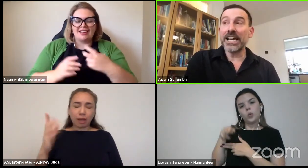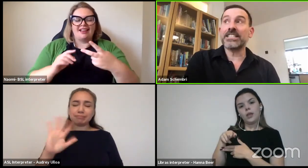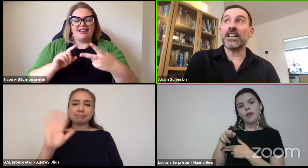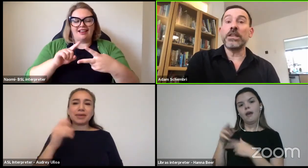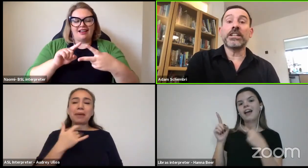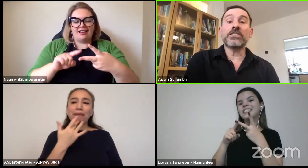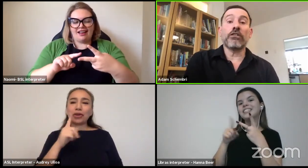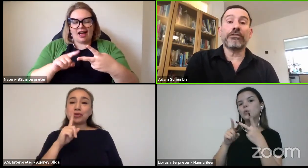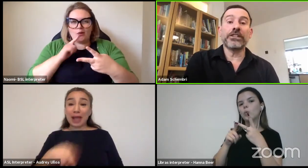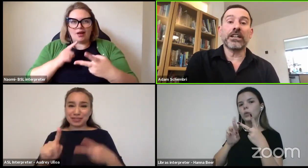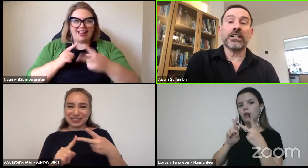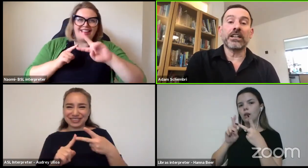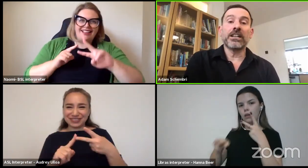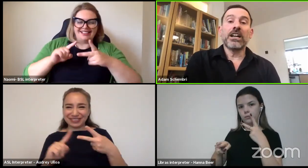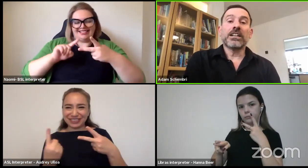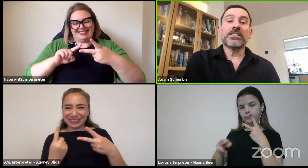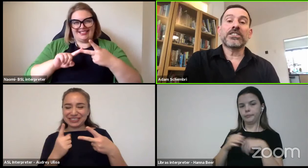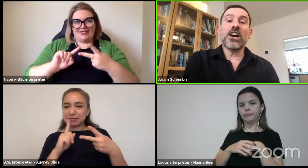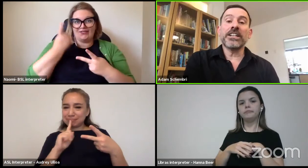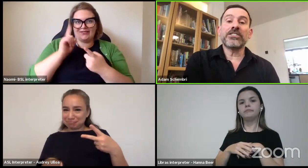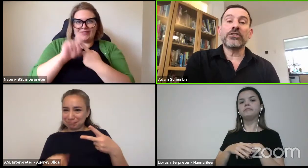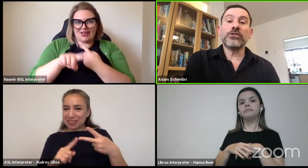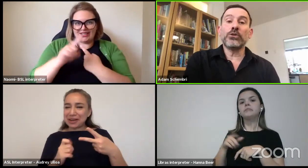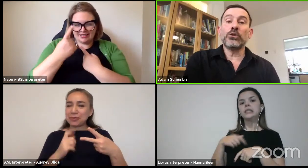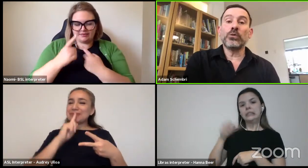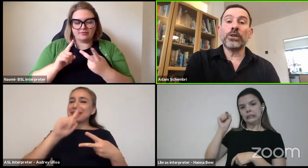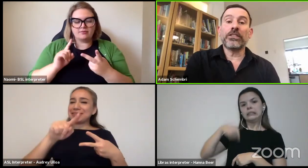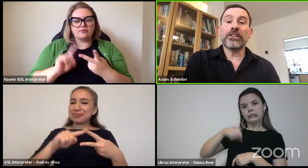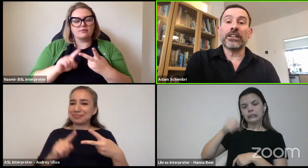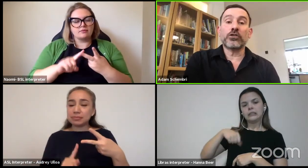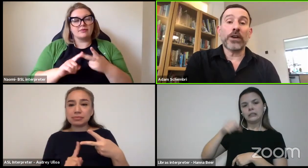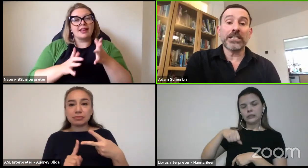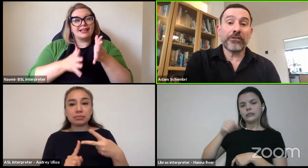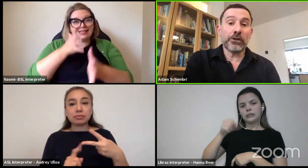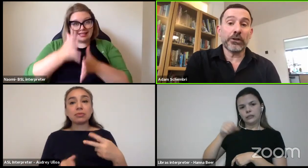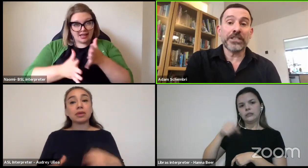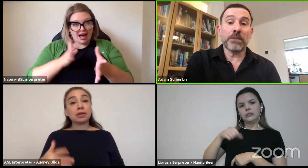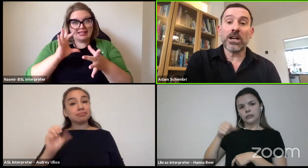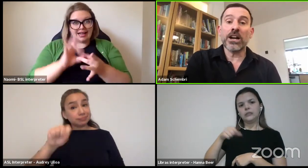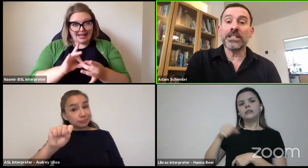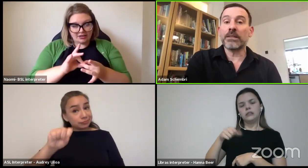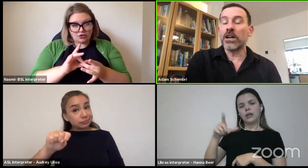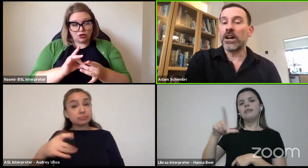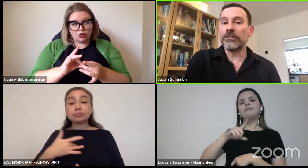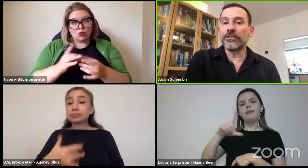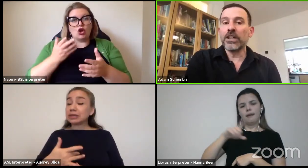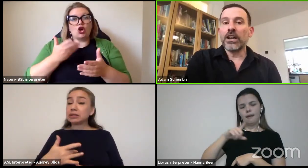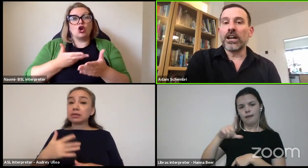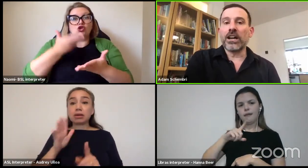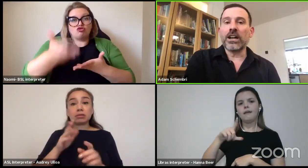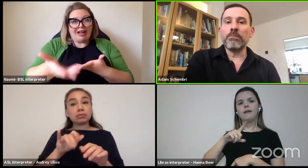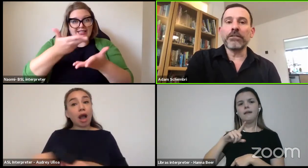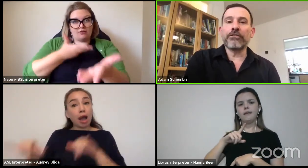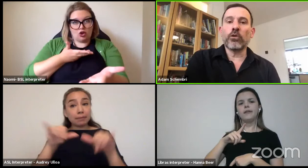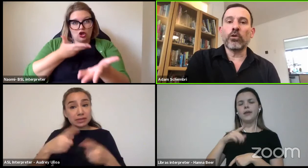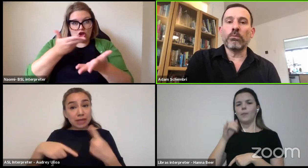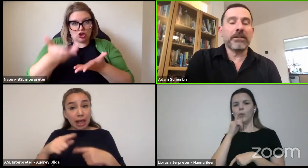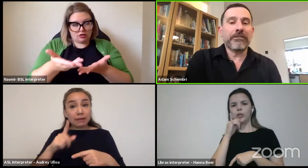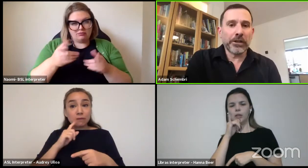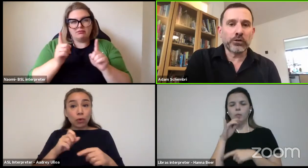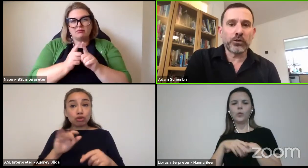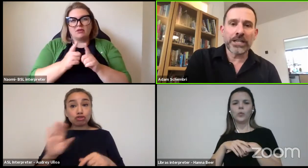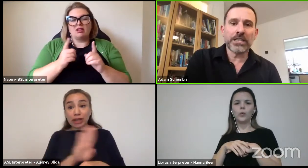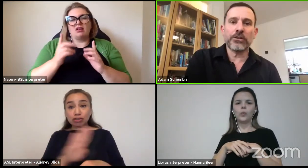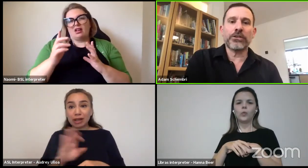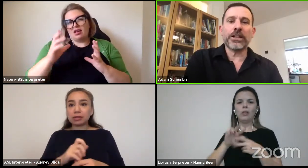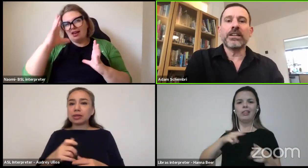first, yes, I mean, there's often signs to do with transfer of some kind of